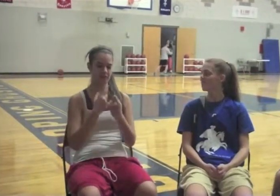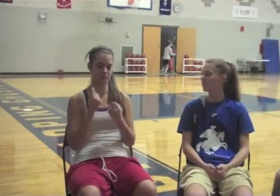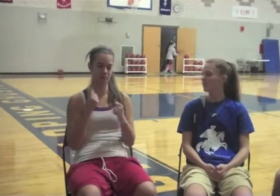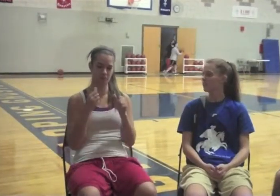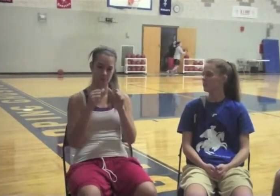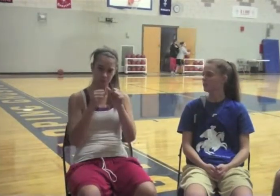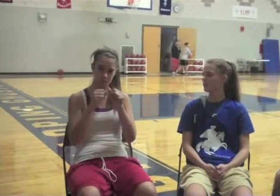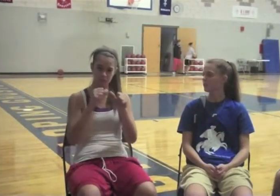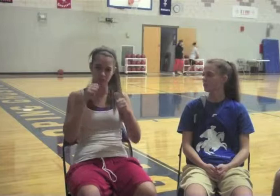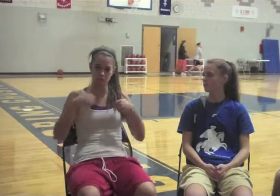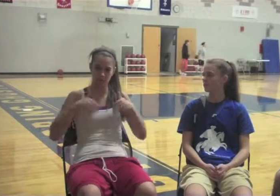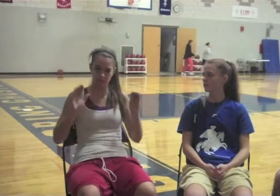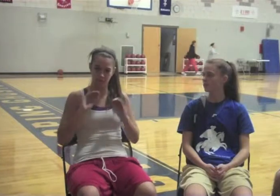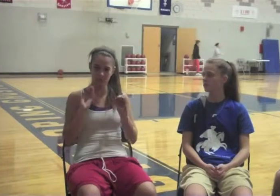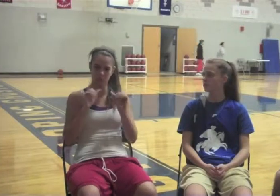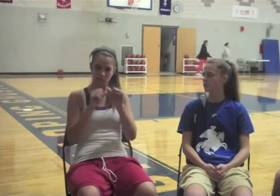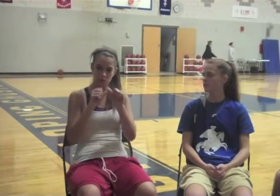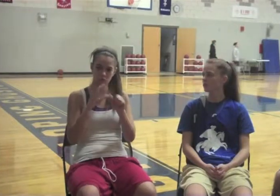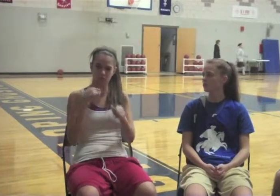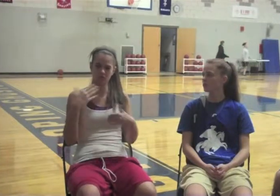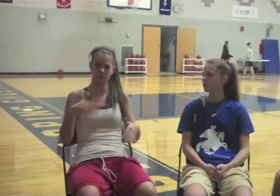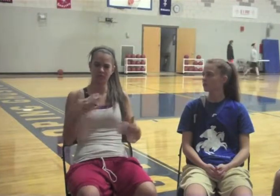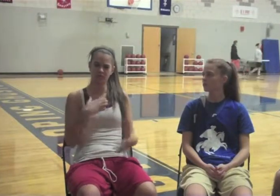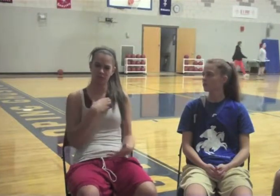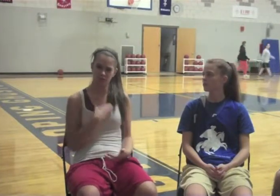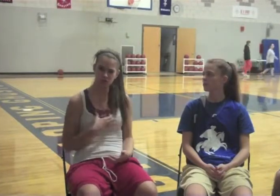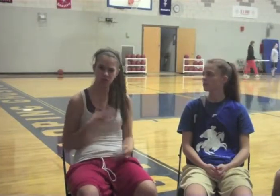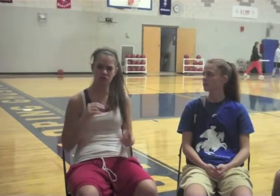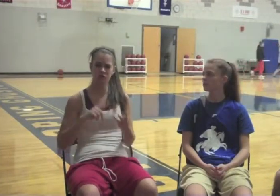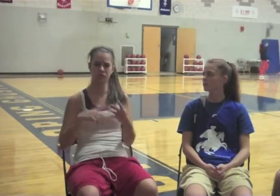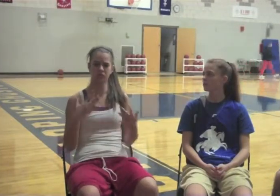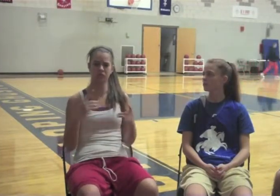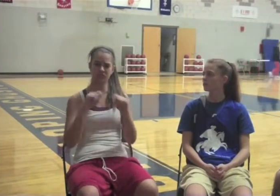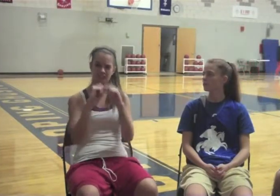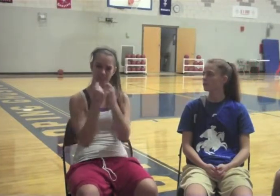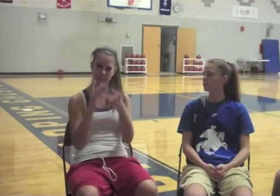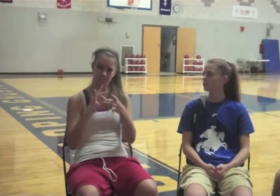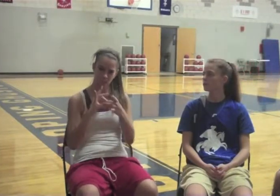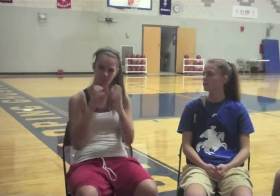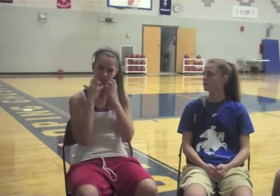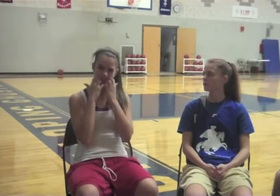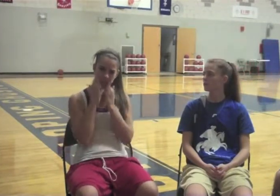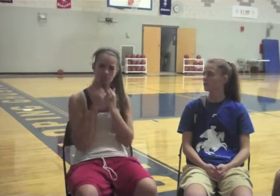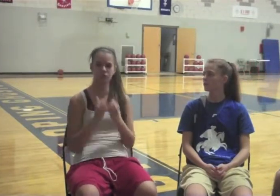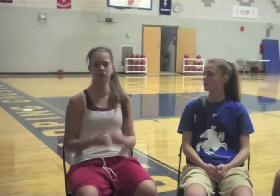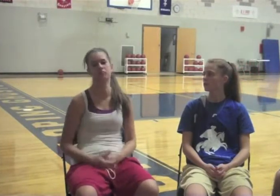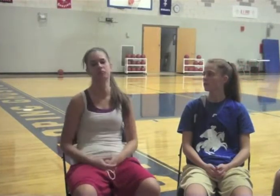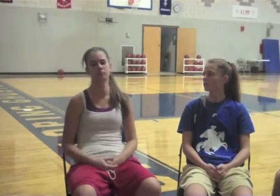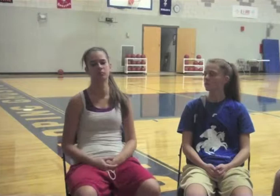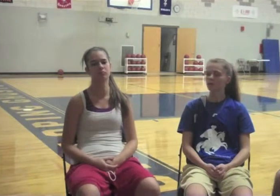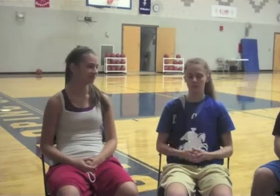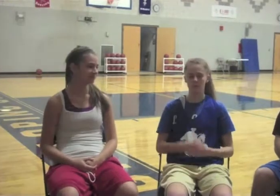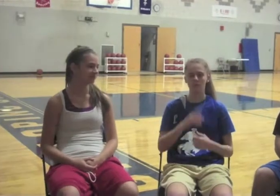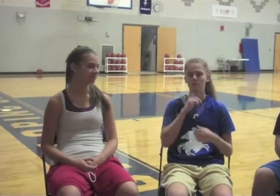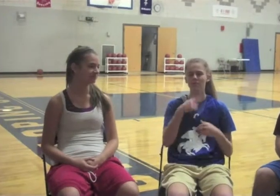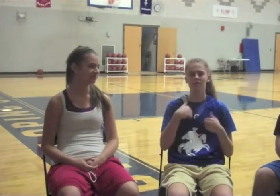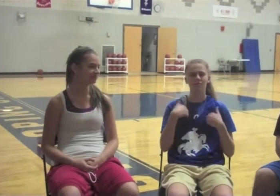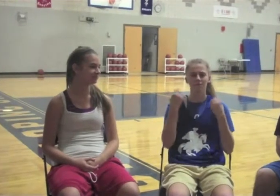Well, David mentioned it. Not giving up and playing with passion and having that strong teamwork. Yeah, I have a lot of